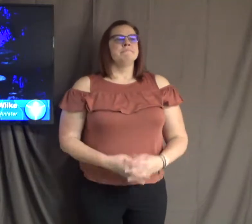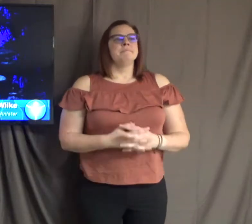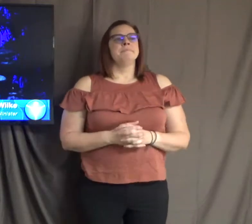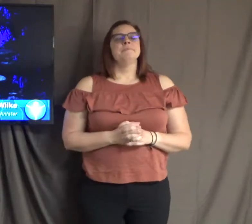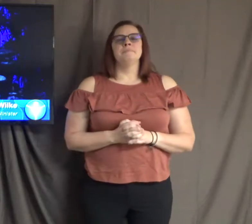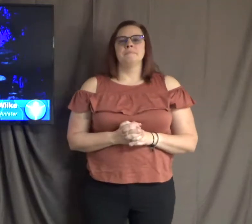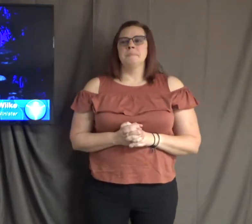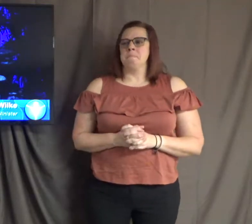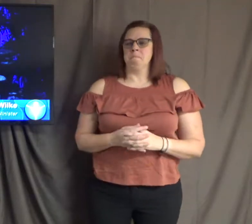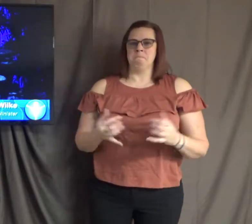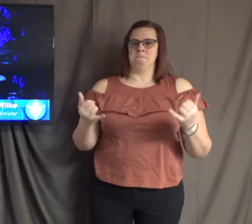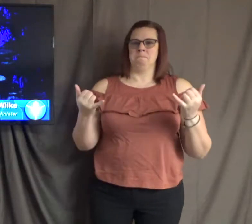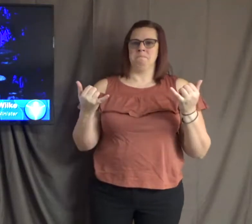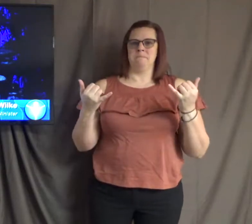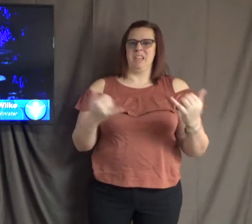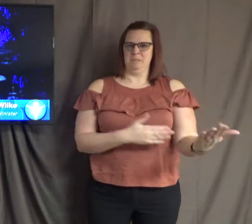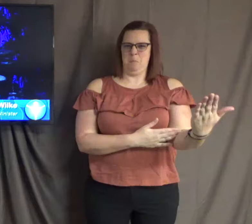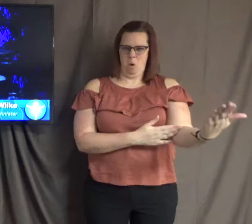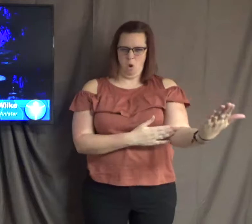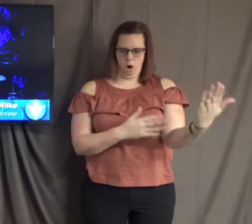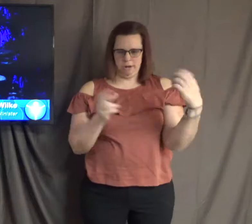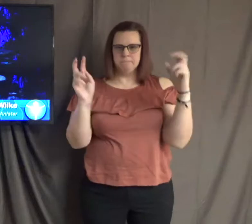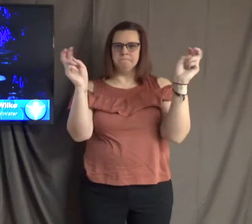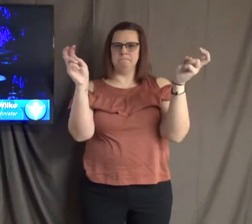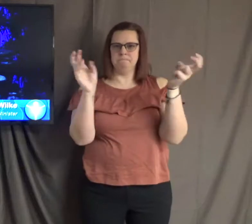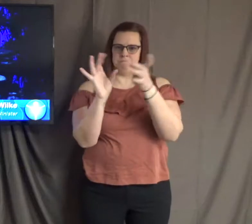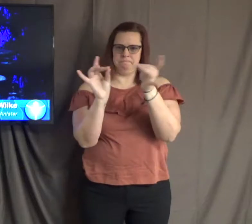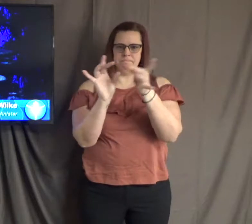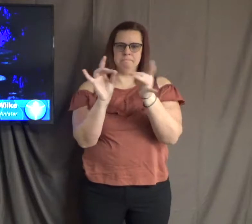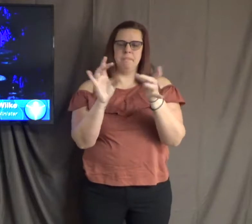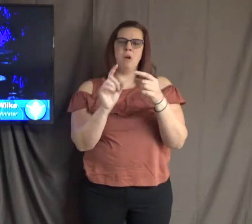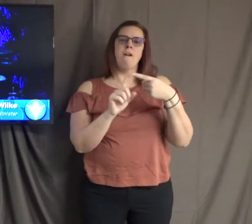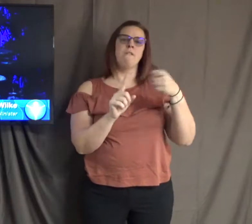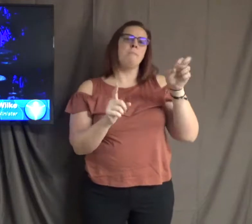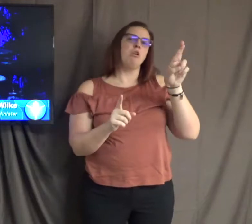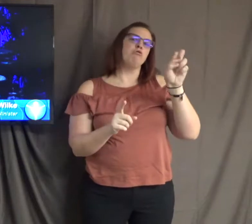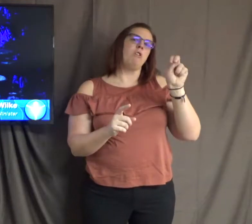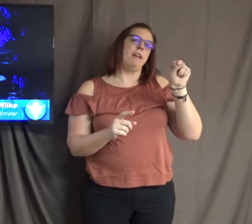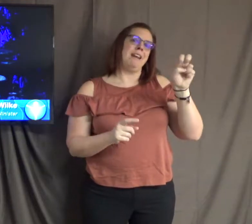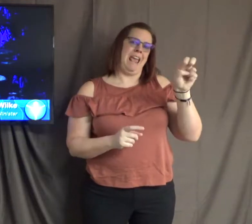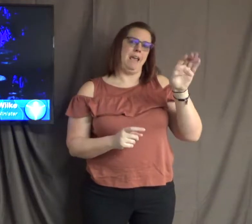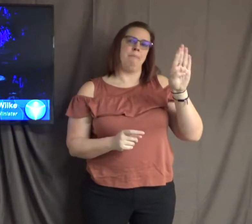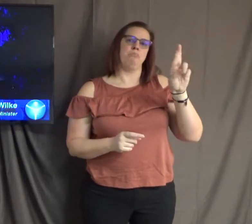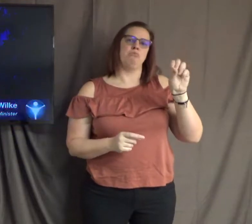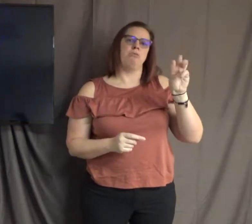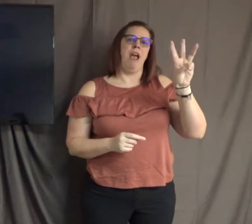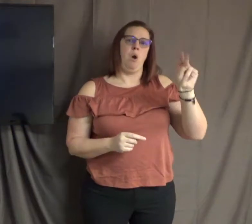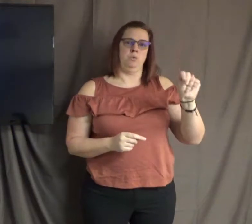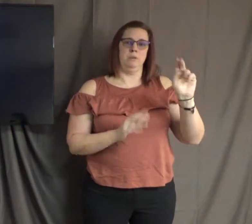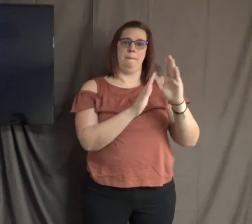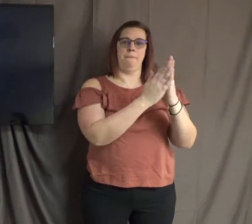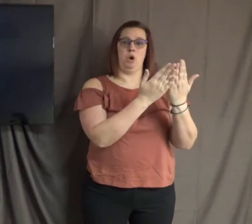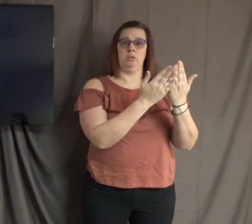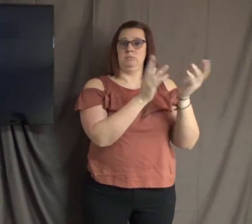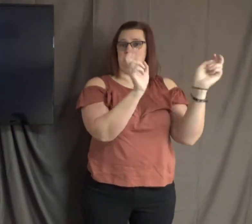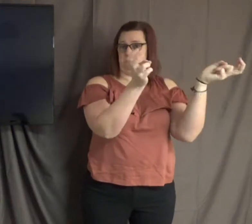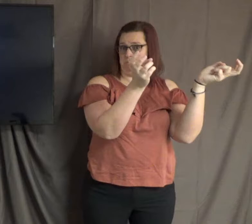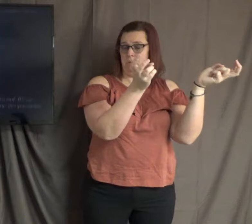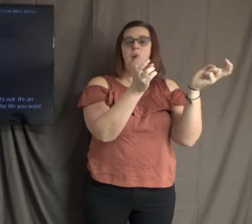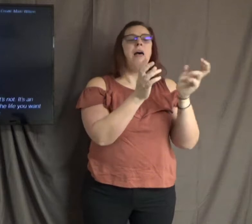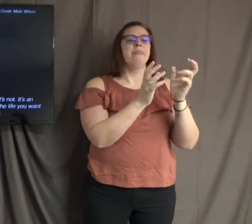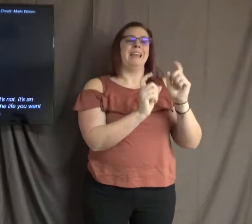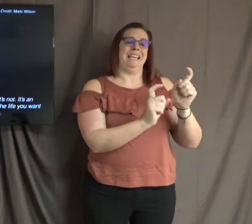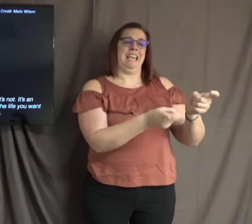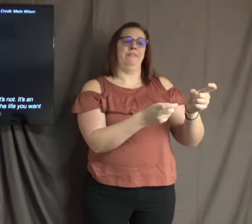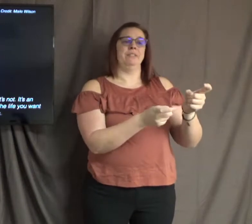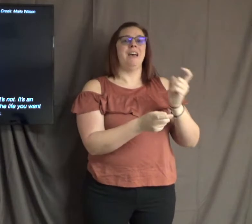Our words of inspiration today come from Brené Brown's book, The Gifts of Imperfection.